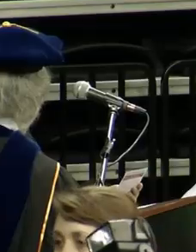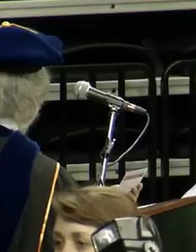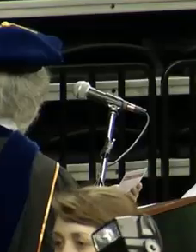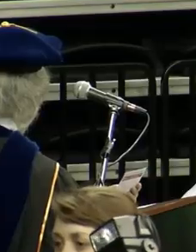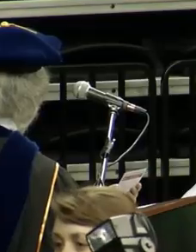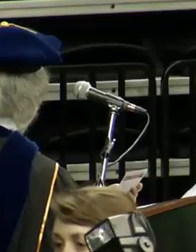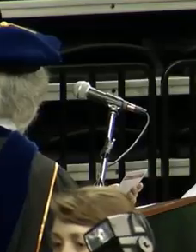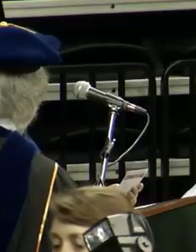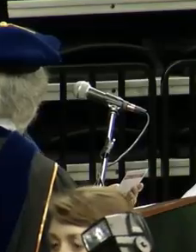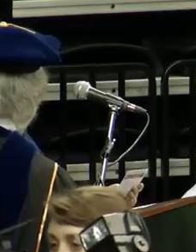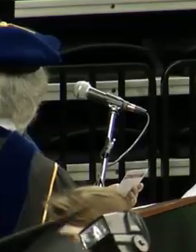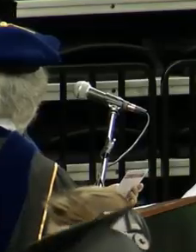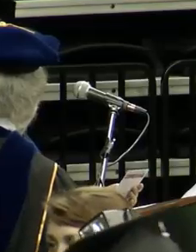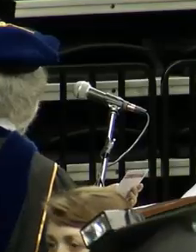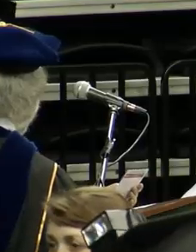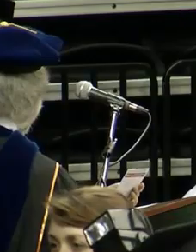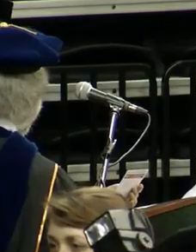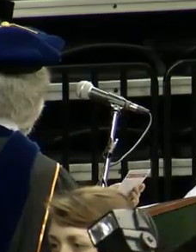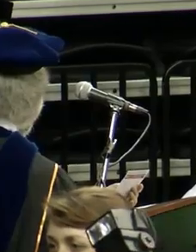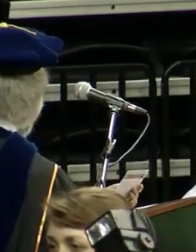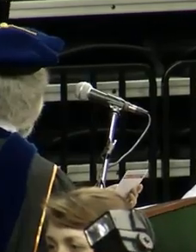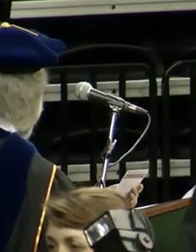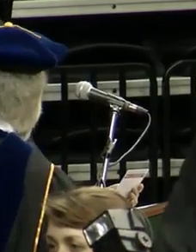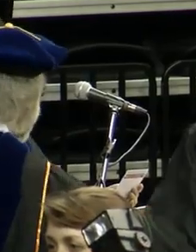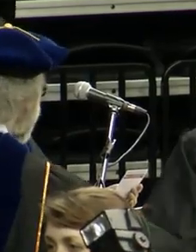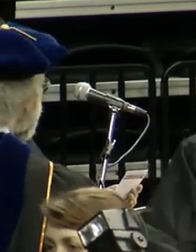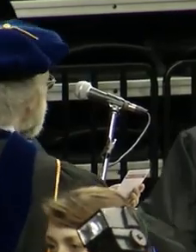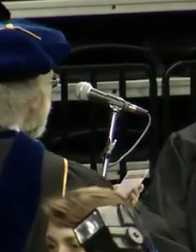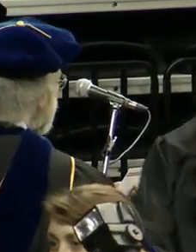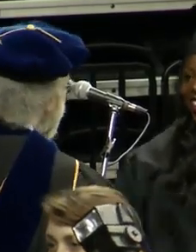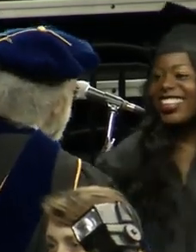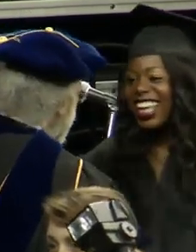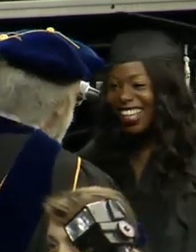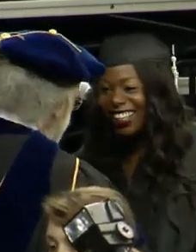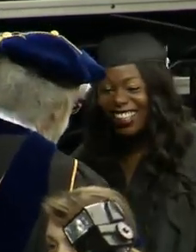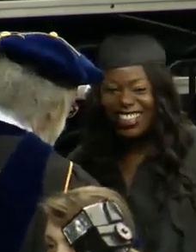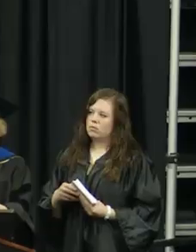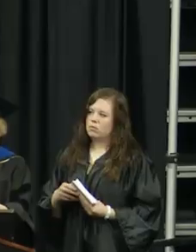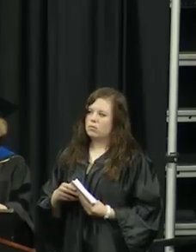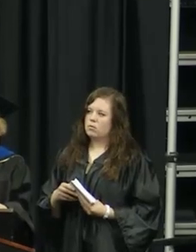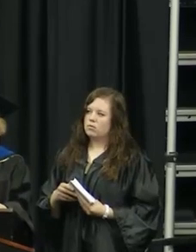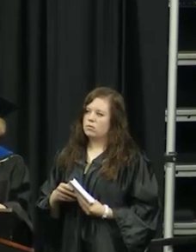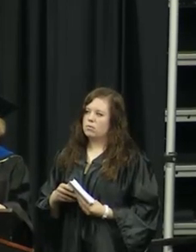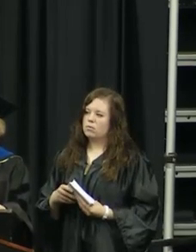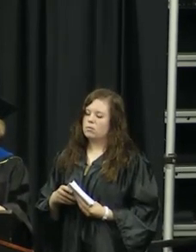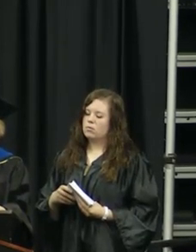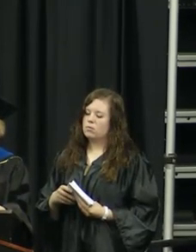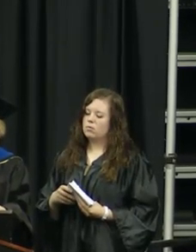Majesty? Majesty Magdalene Esther Tutson.